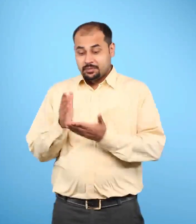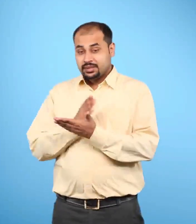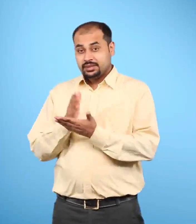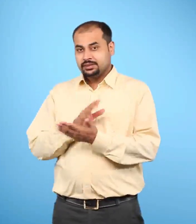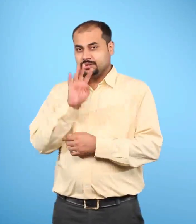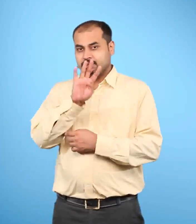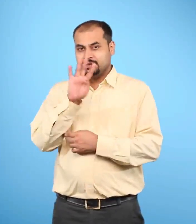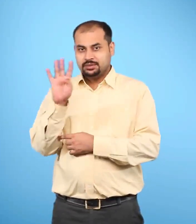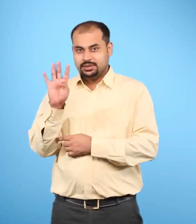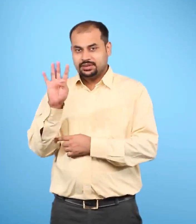Page 44.